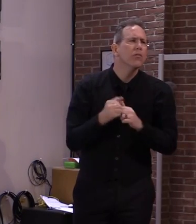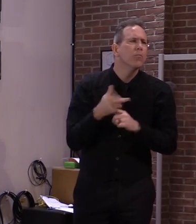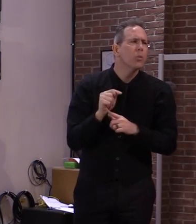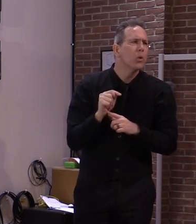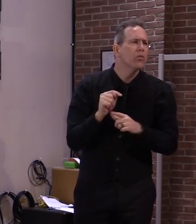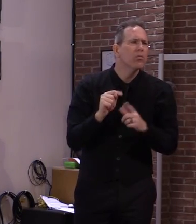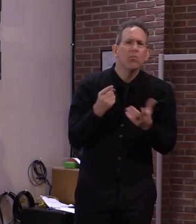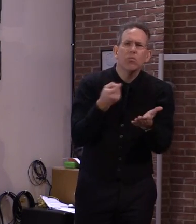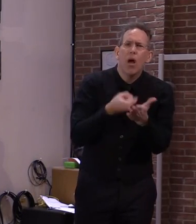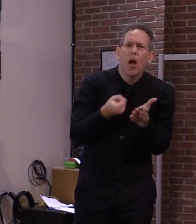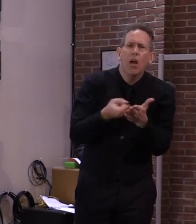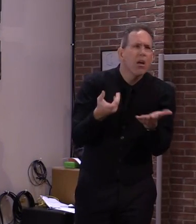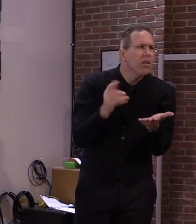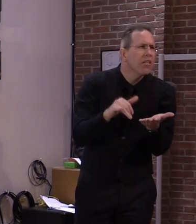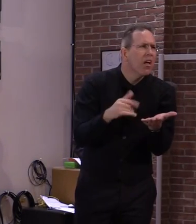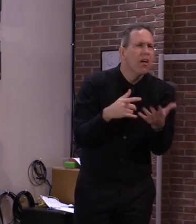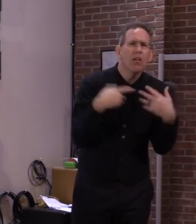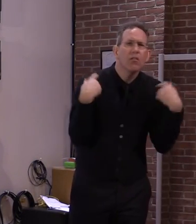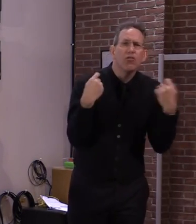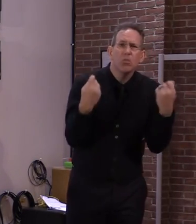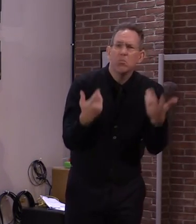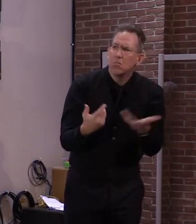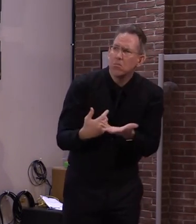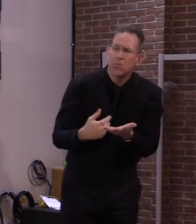gymnasiums? Not that I'm aware of, no.